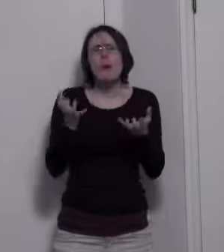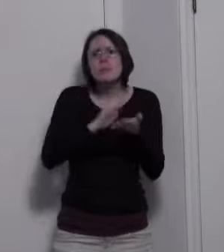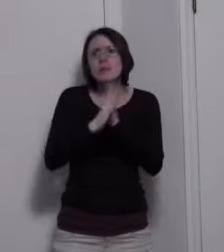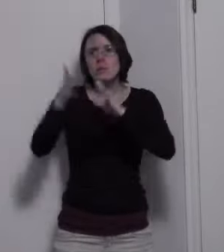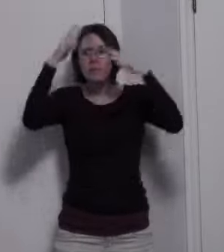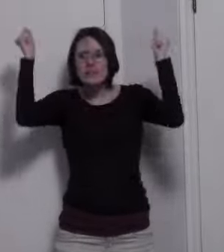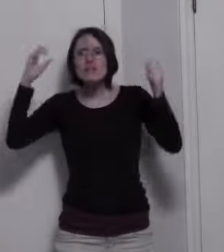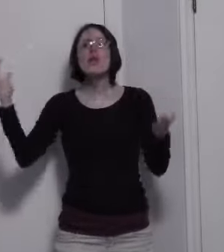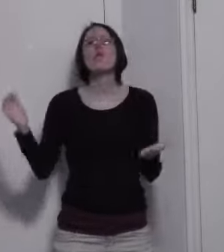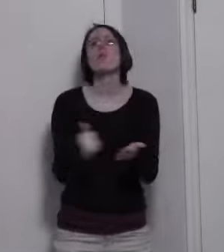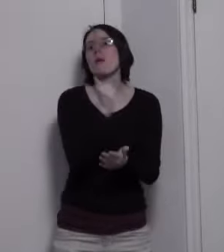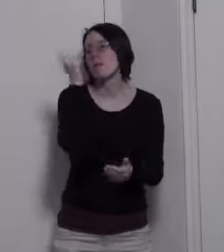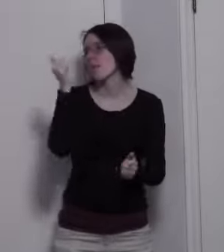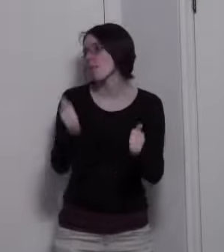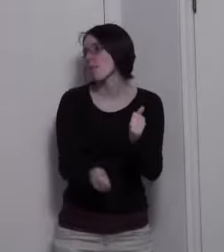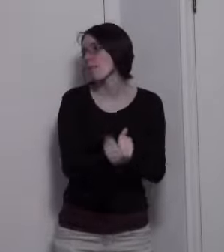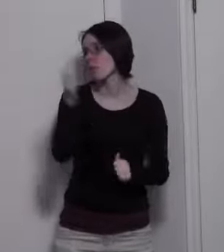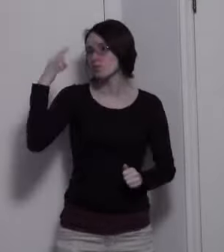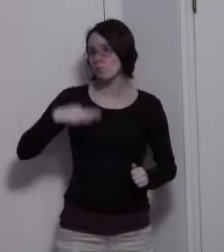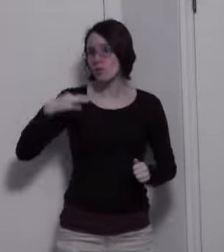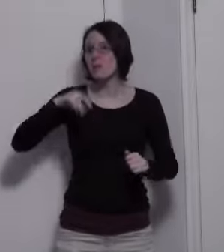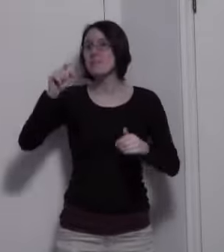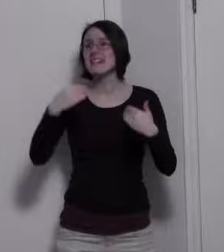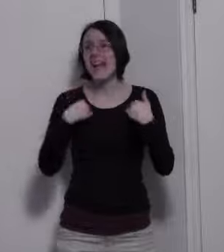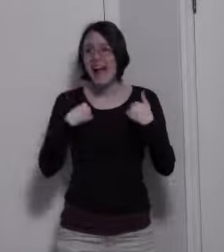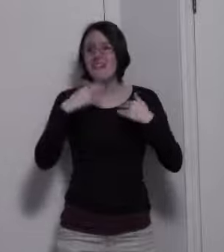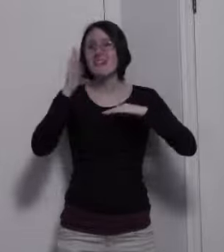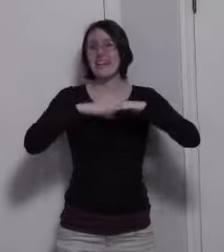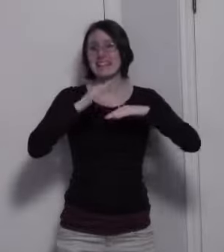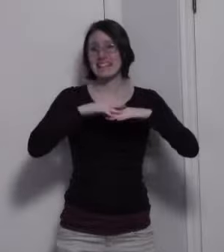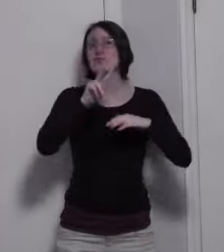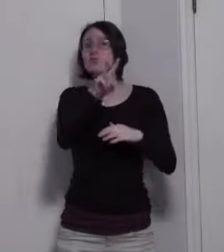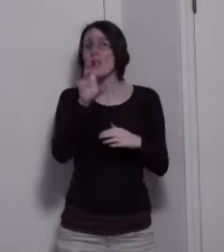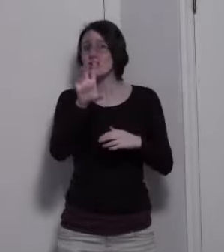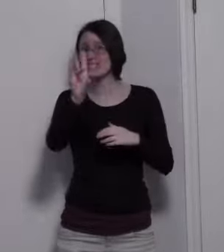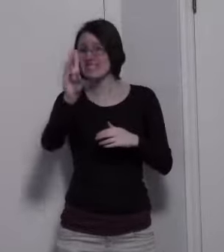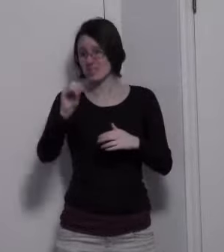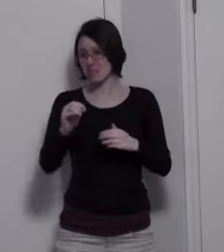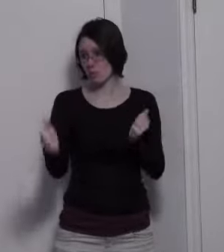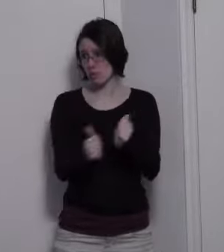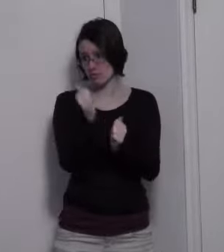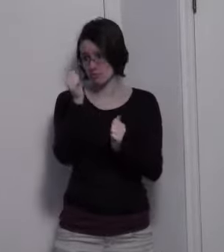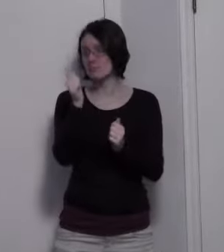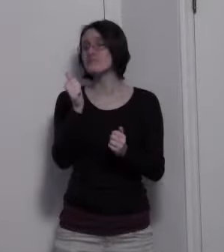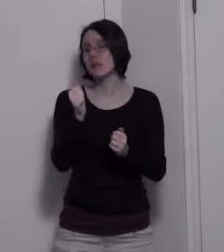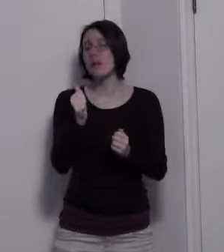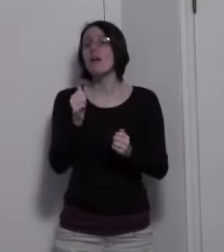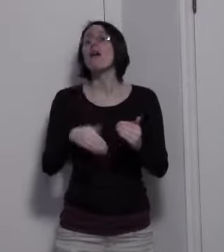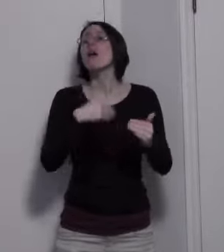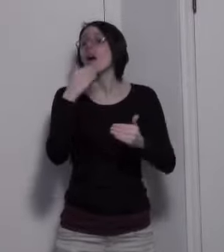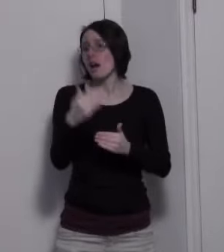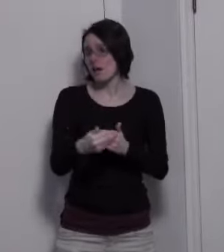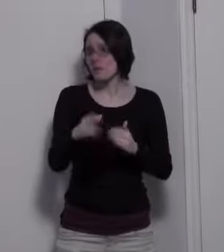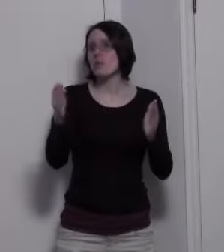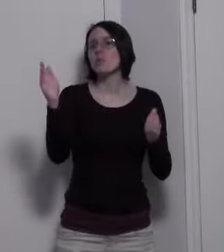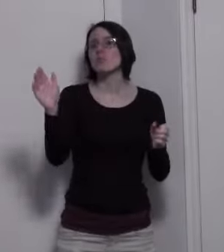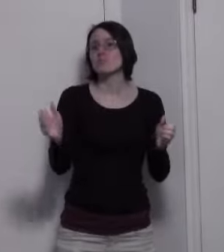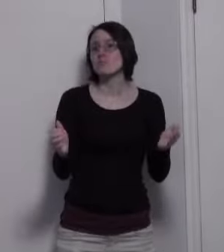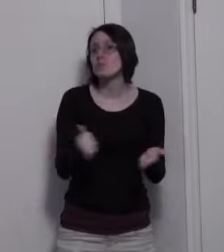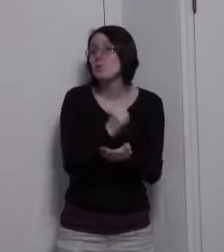of 538, or 270 electors. Once a candidate wins enough states to reach the